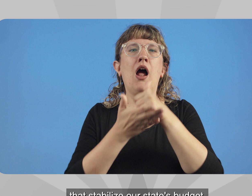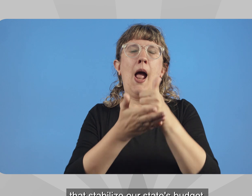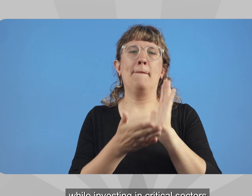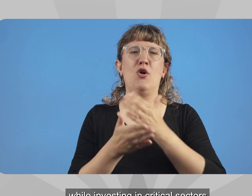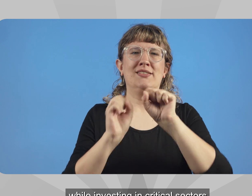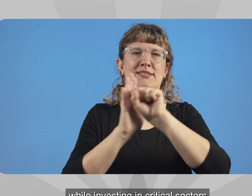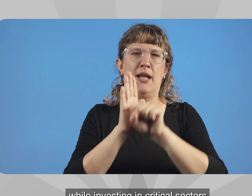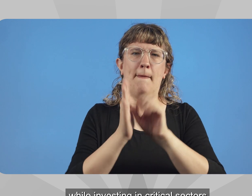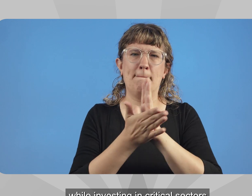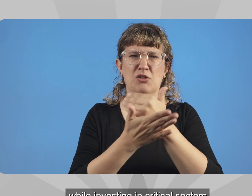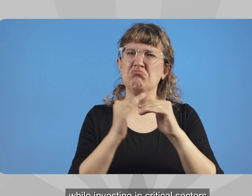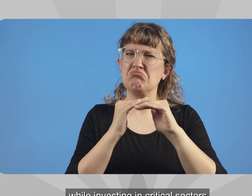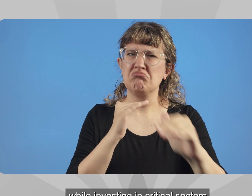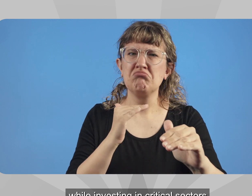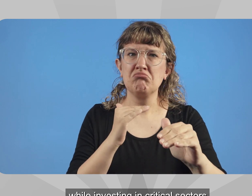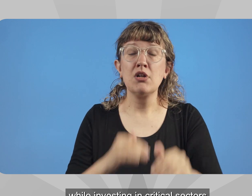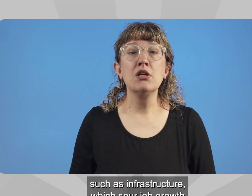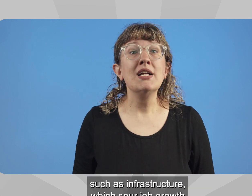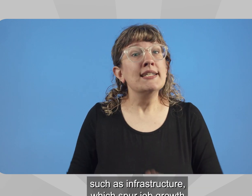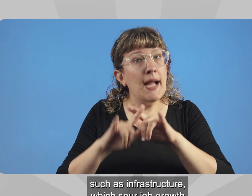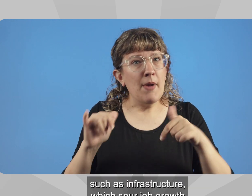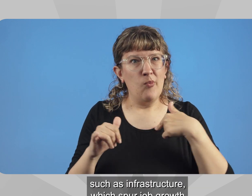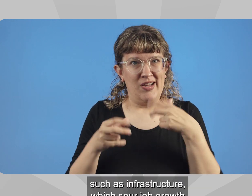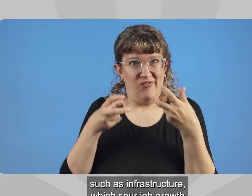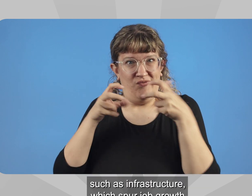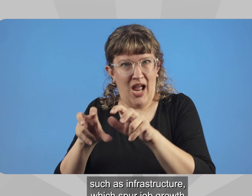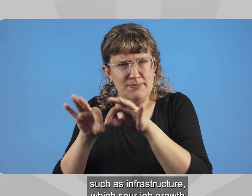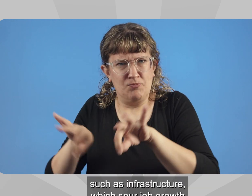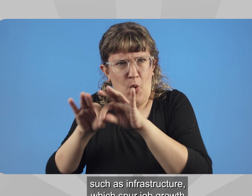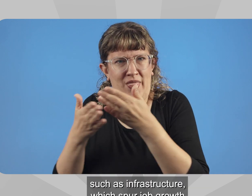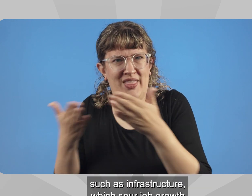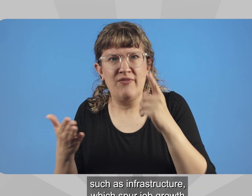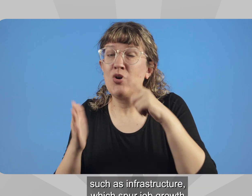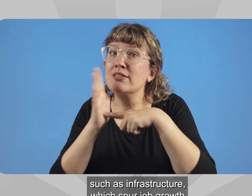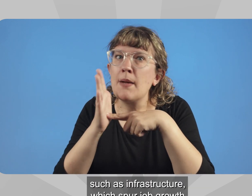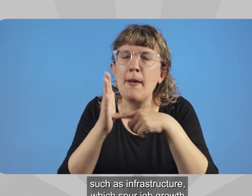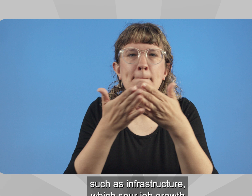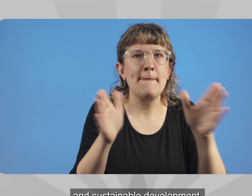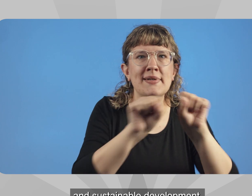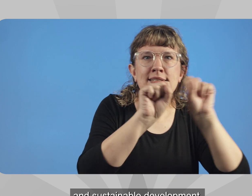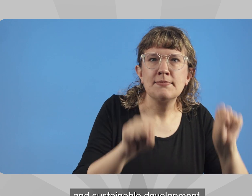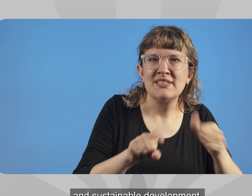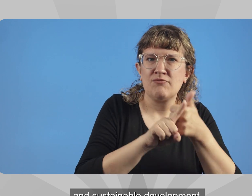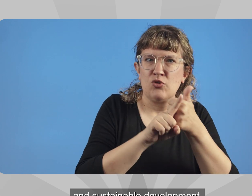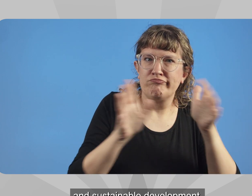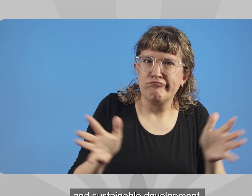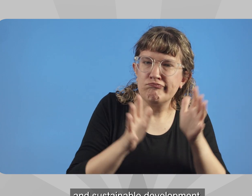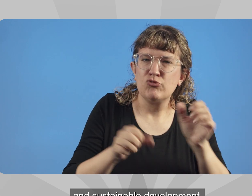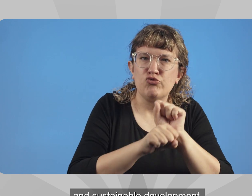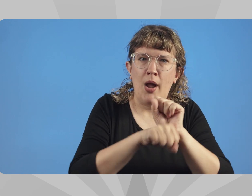budget while investing in critical sectors such as infrastructure, which spur job growth and